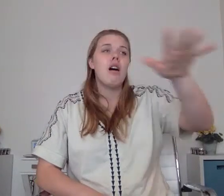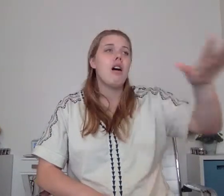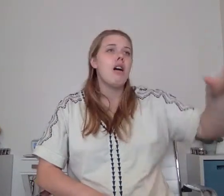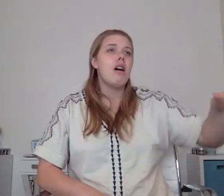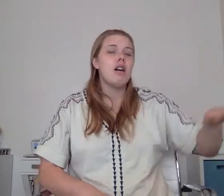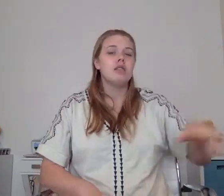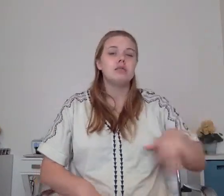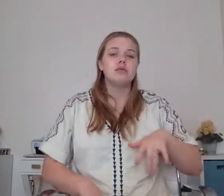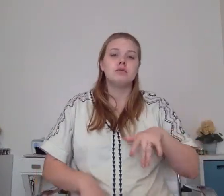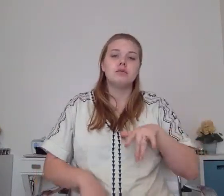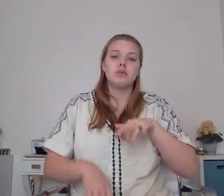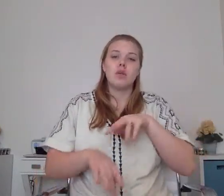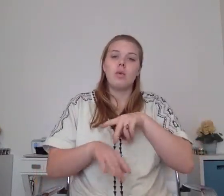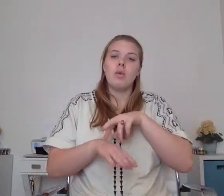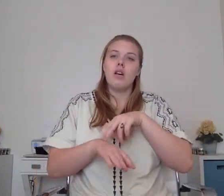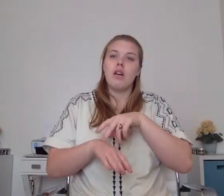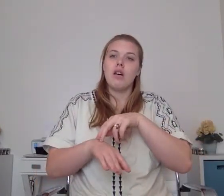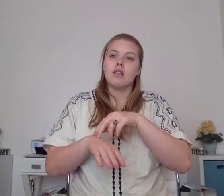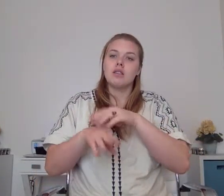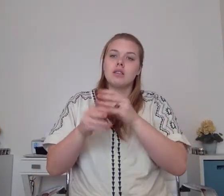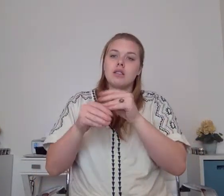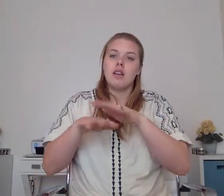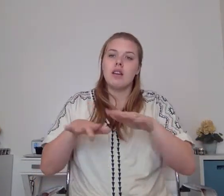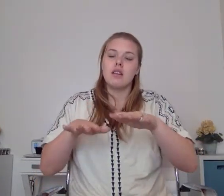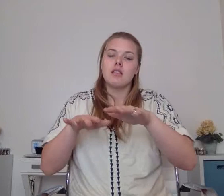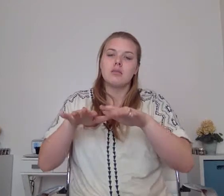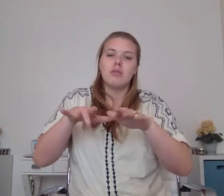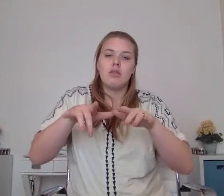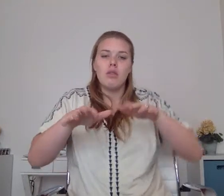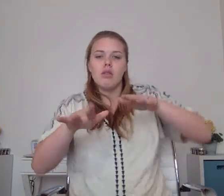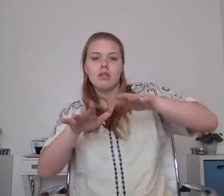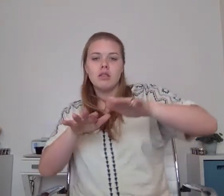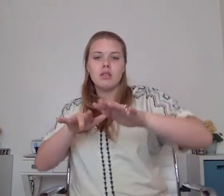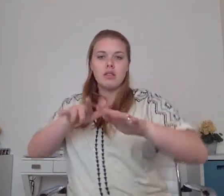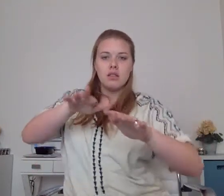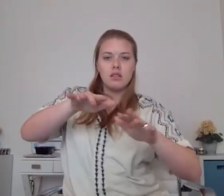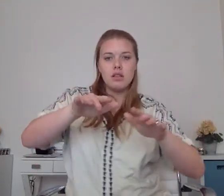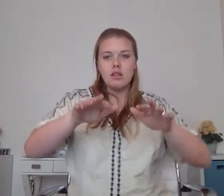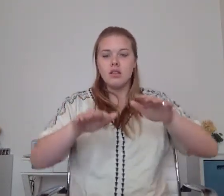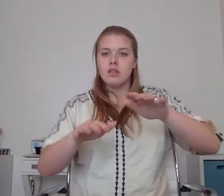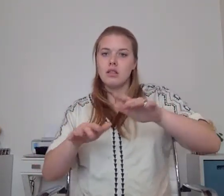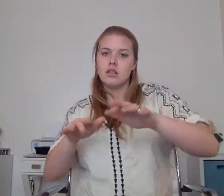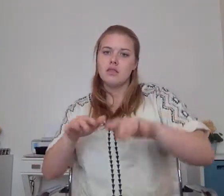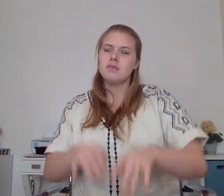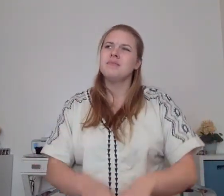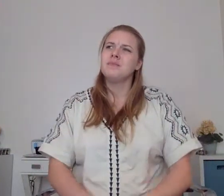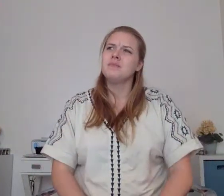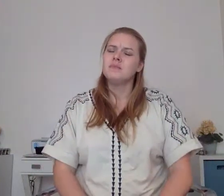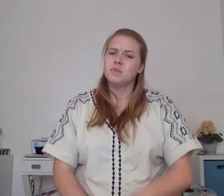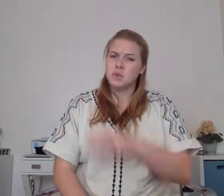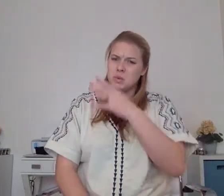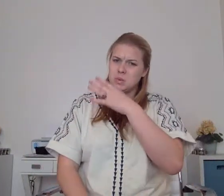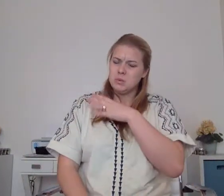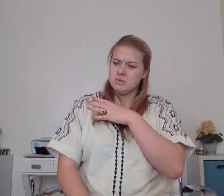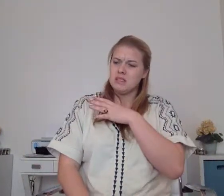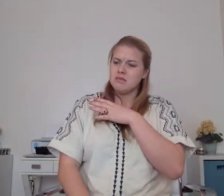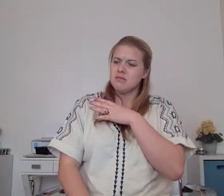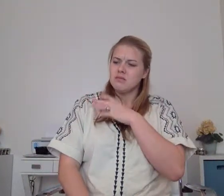moving sands. And if that's the case, I think it should concern us women more than men. Because